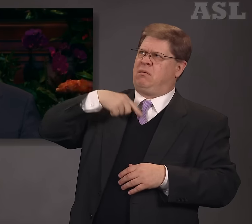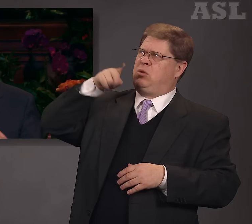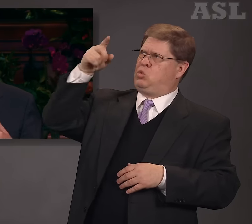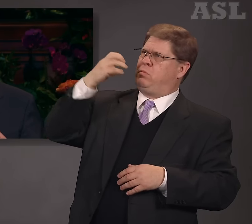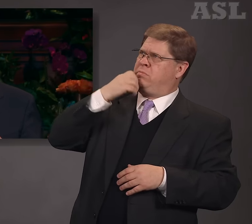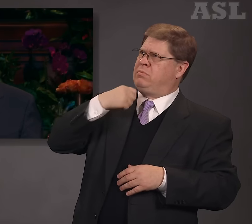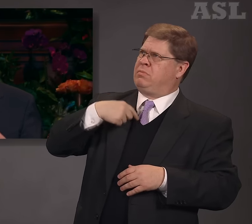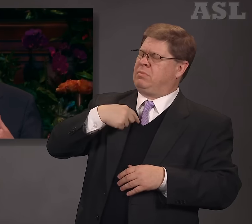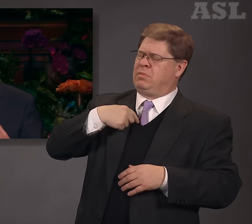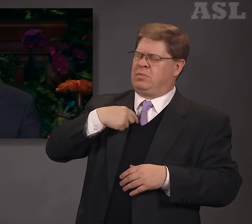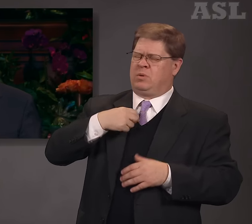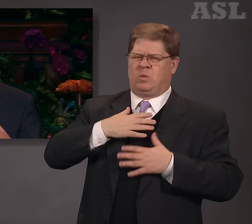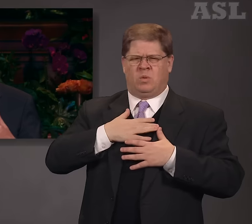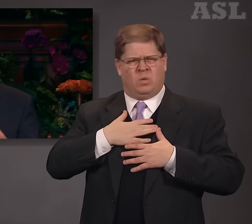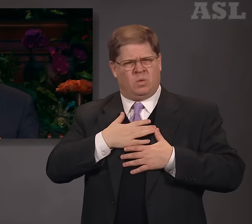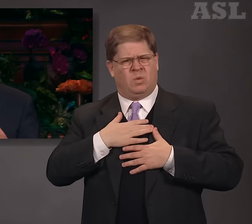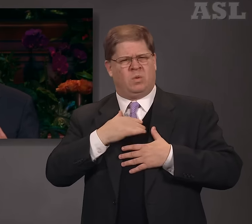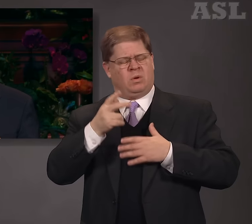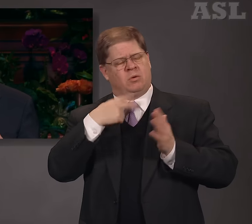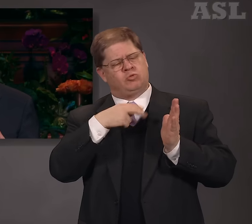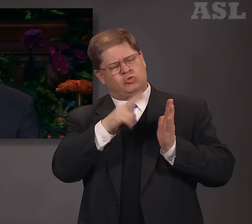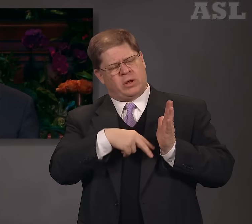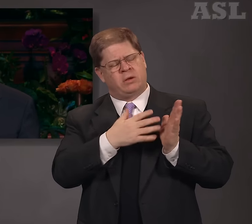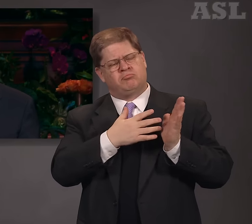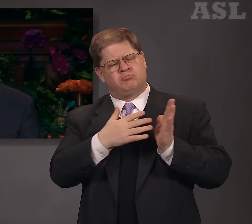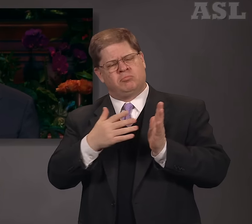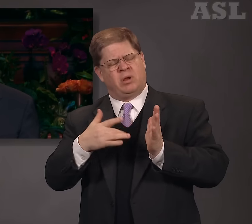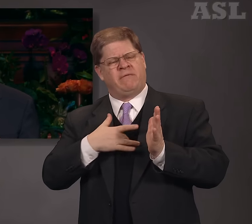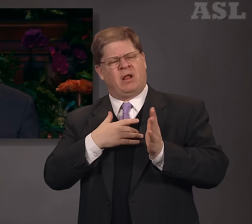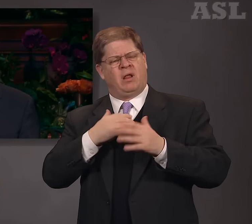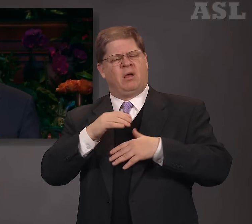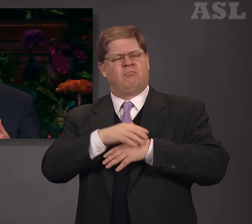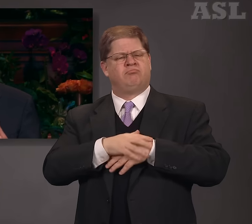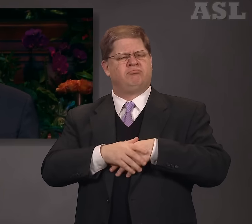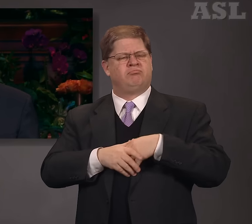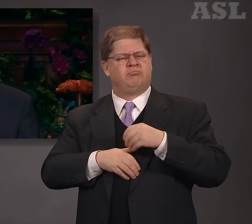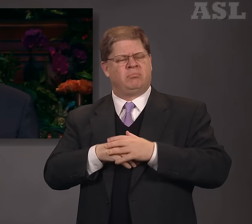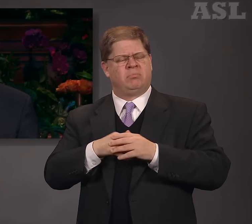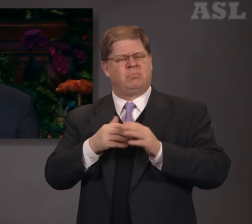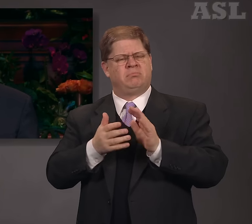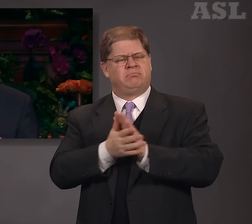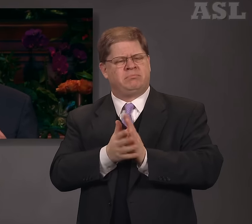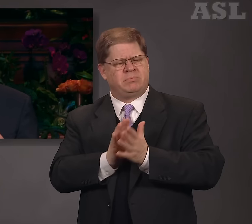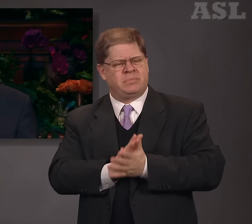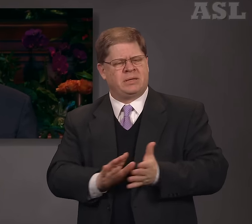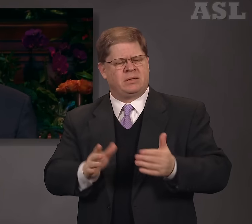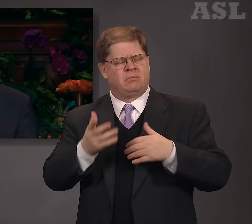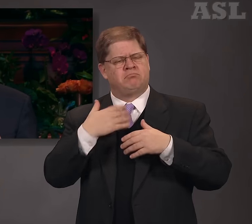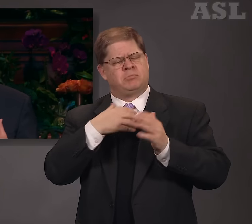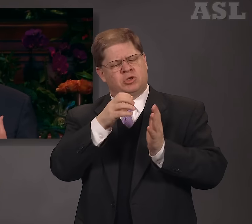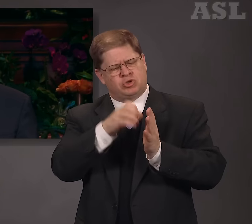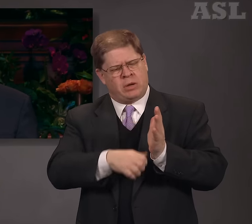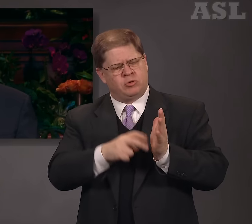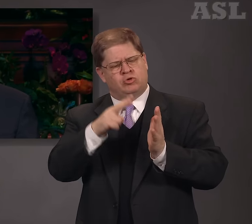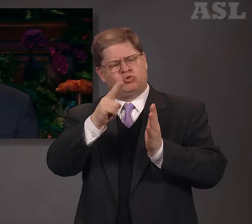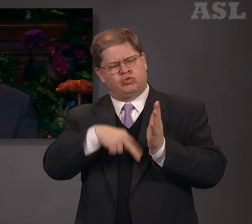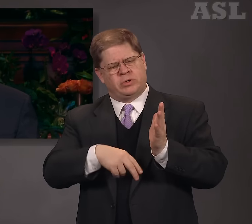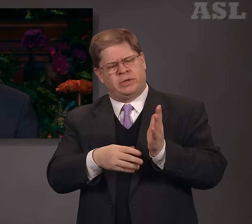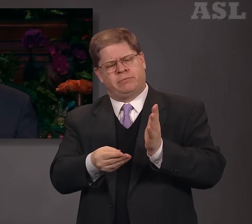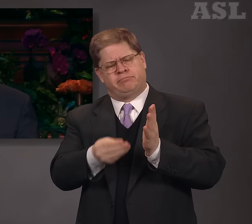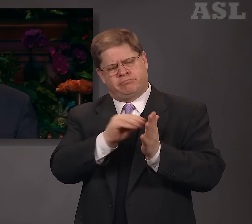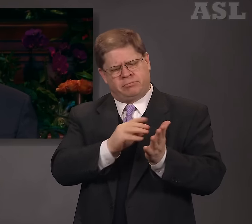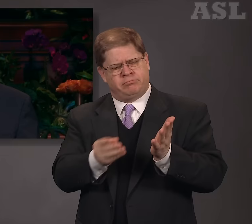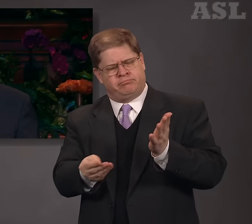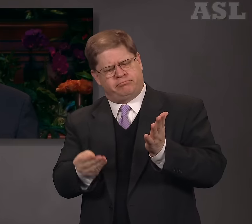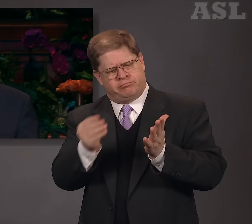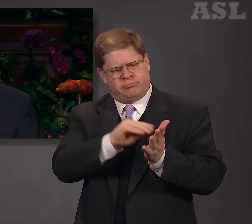I read and prayed, comfortable, peaceful feelings rested upon me. Chapter by chapter, the light of faith was growing brighter